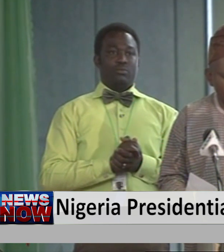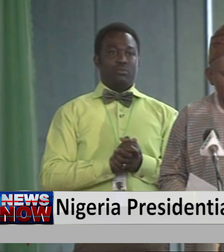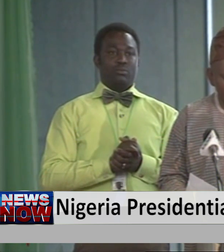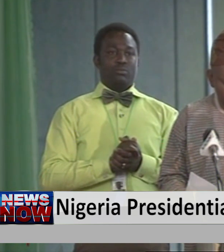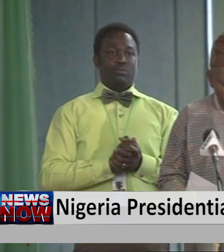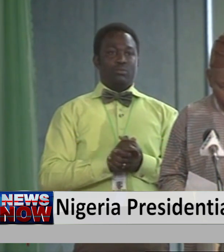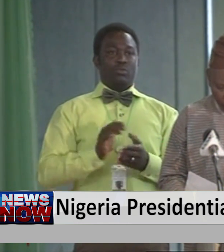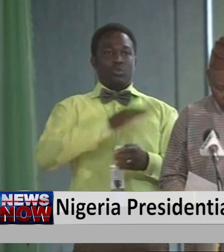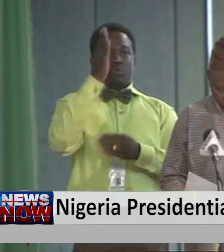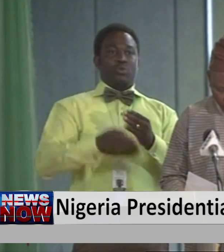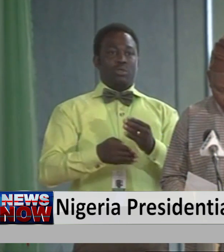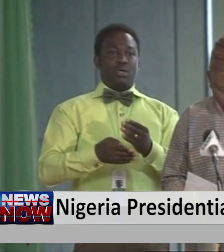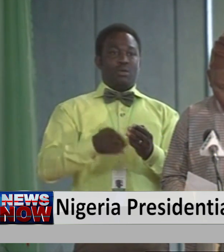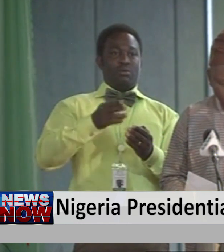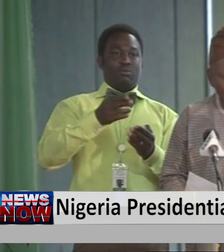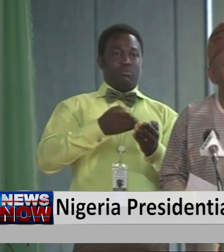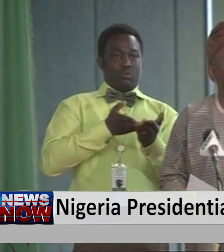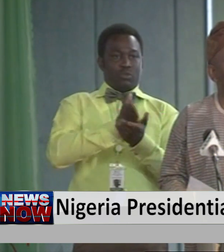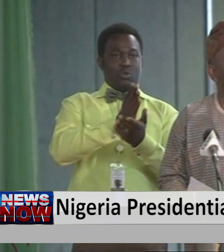Total valid votes,